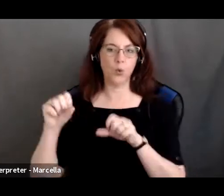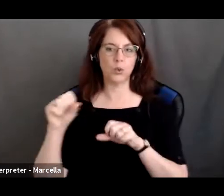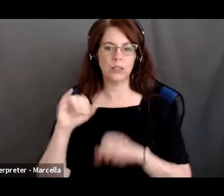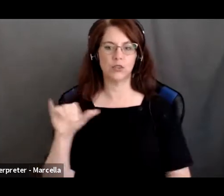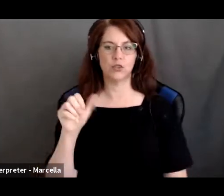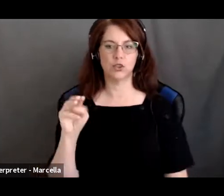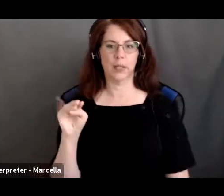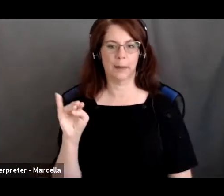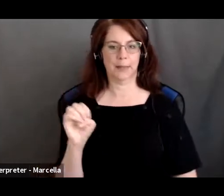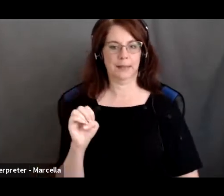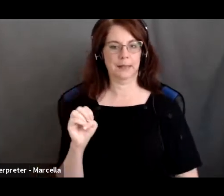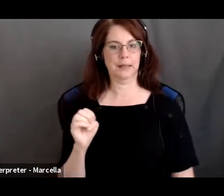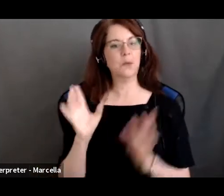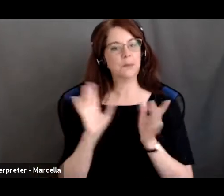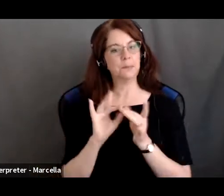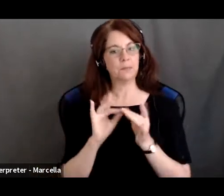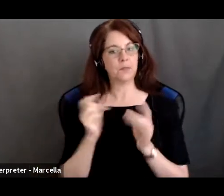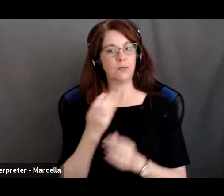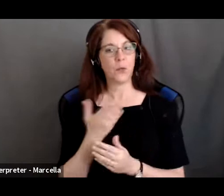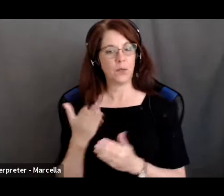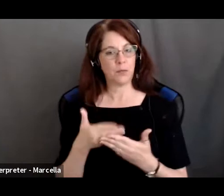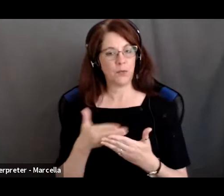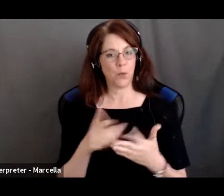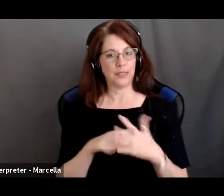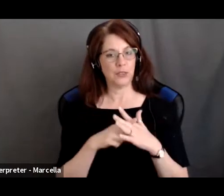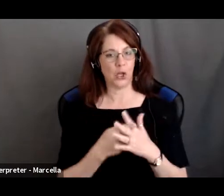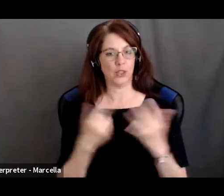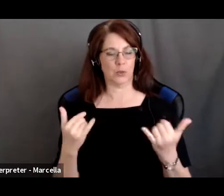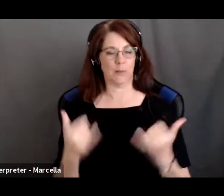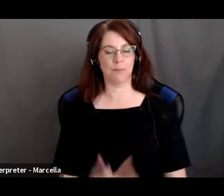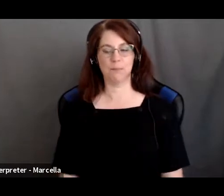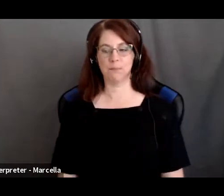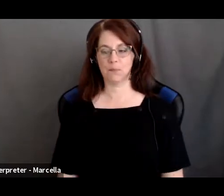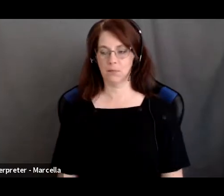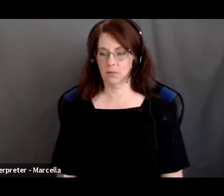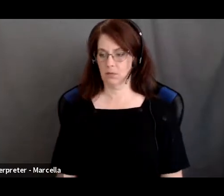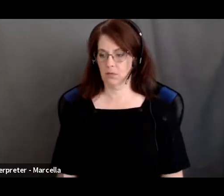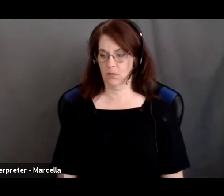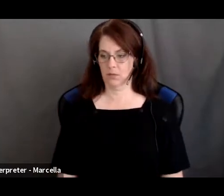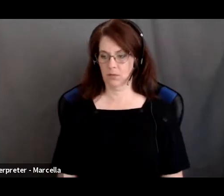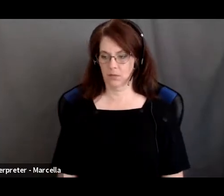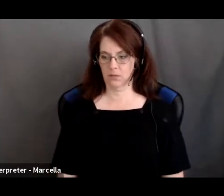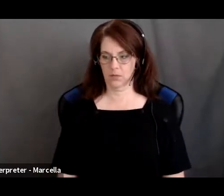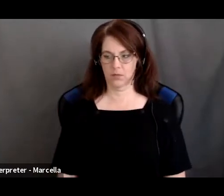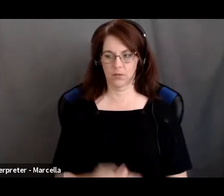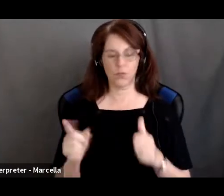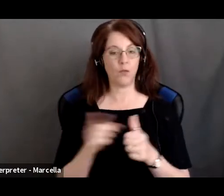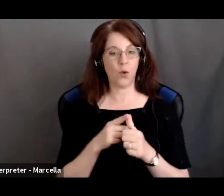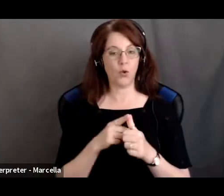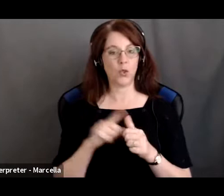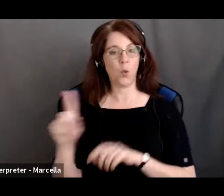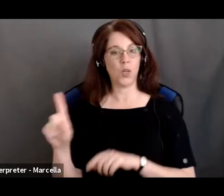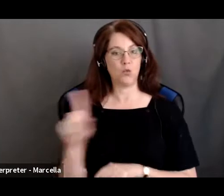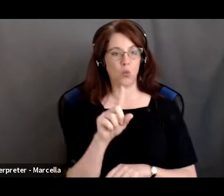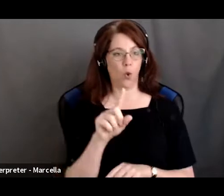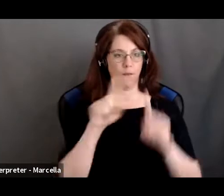want to mention a few housekeeping items before we get started today. First, when you scroll over the screen, a menu bar